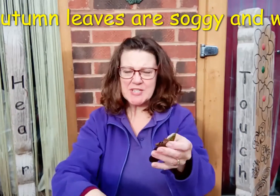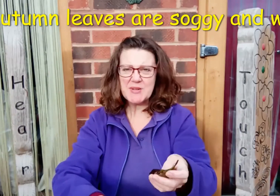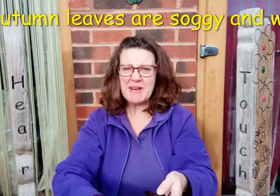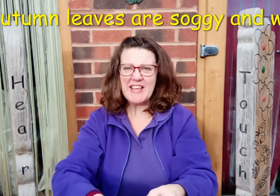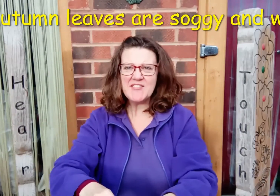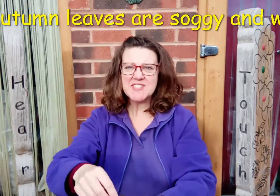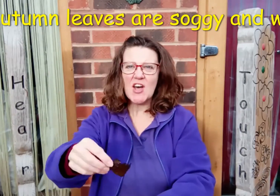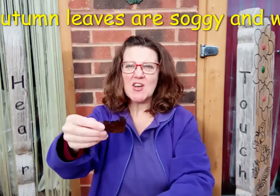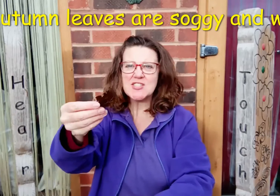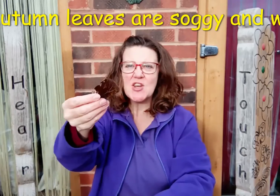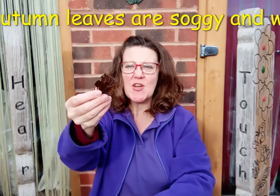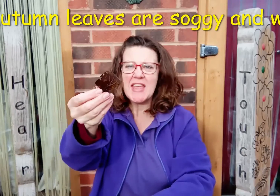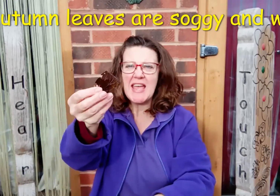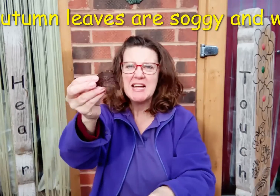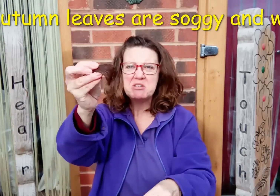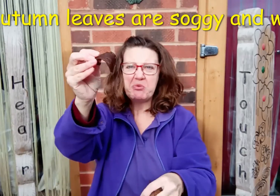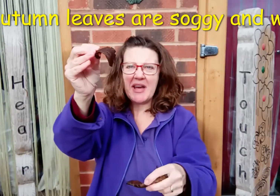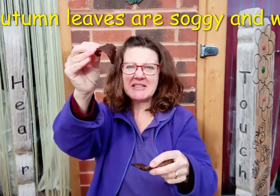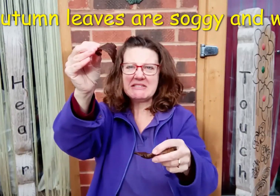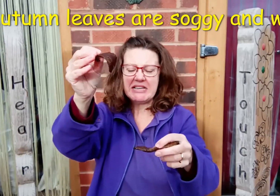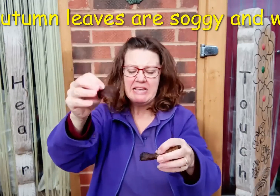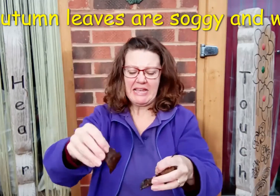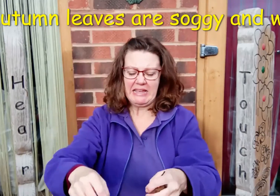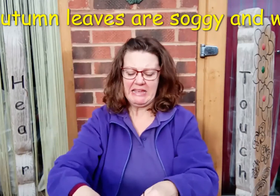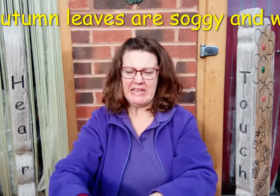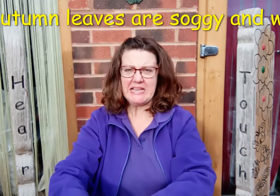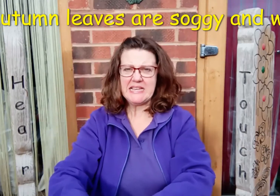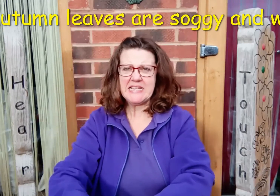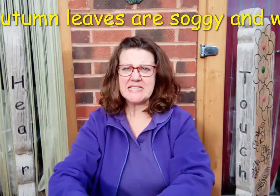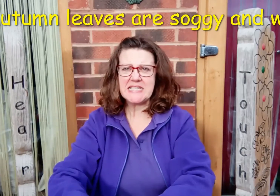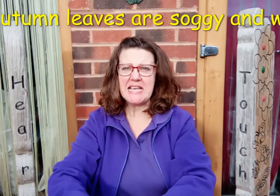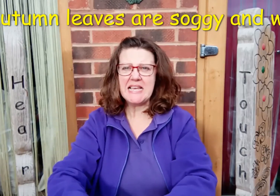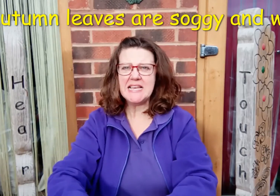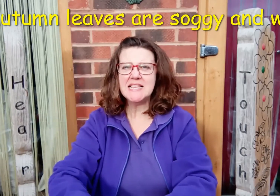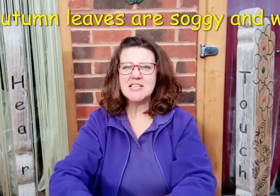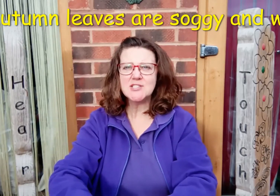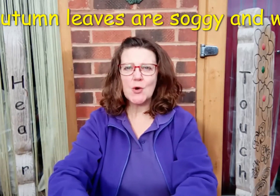Autumn leaves are soggy and wet. It is